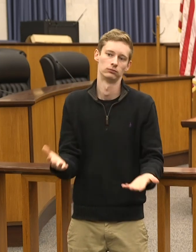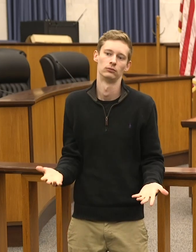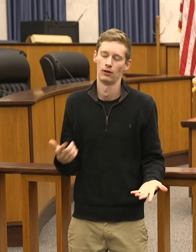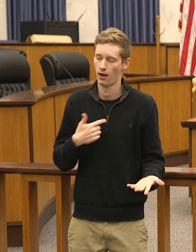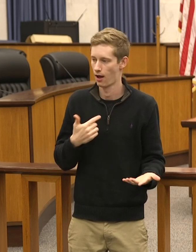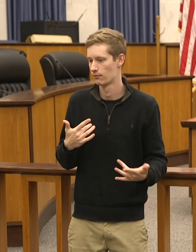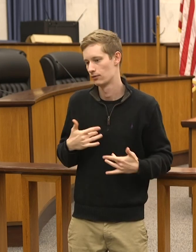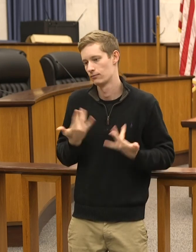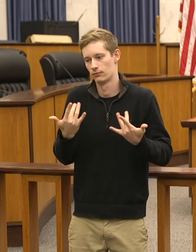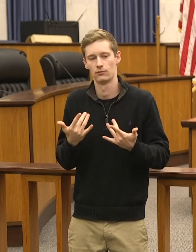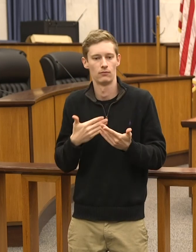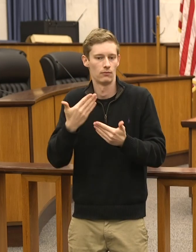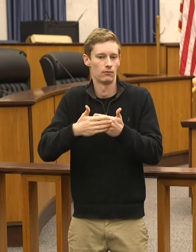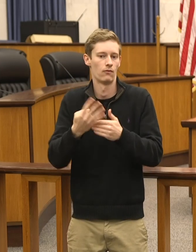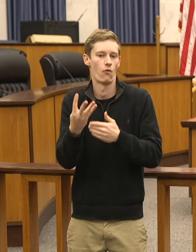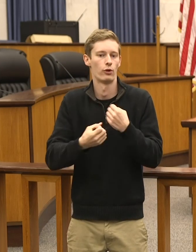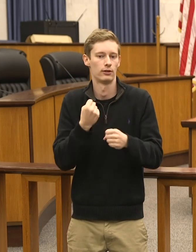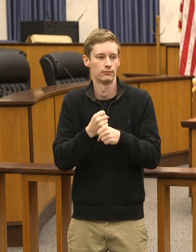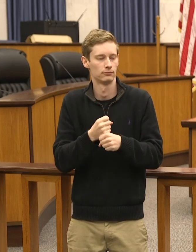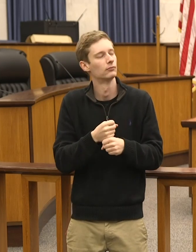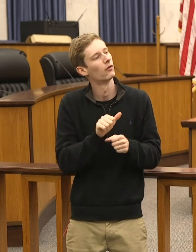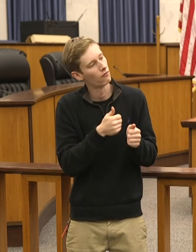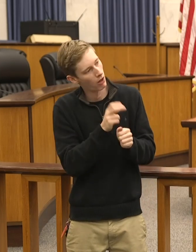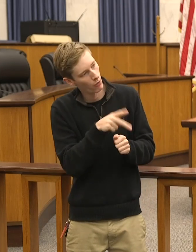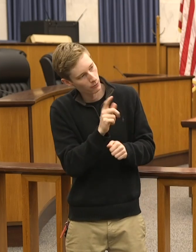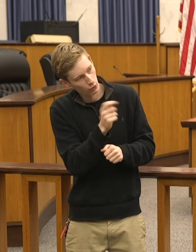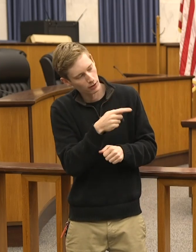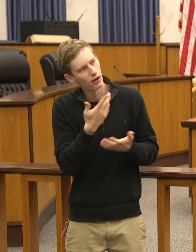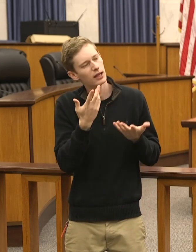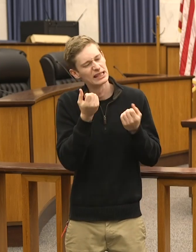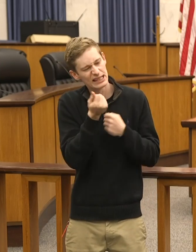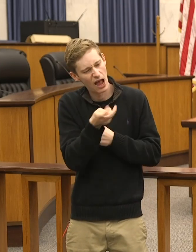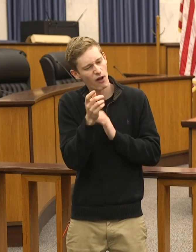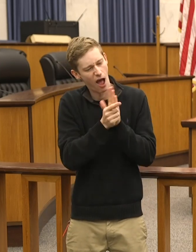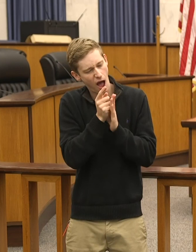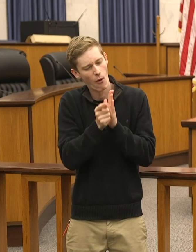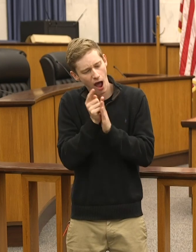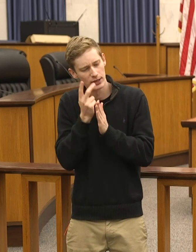another 4 years. And just a follow up to that, for several hours we were having